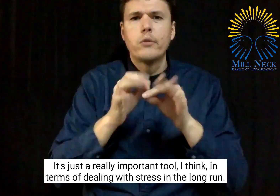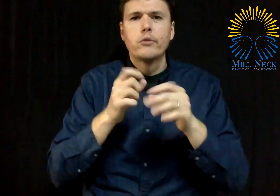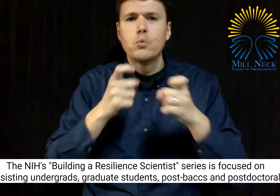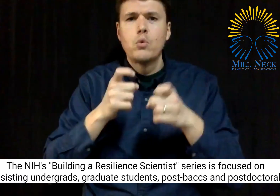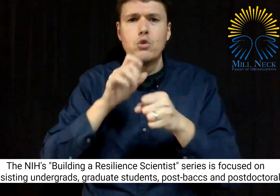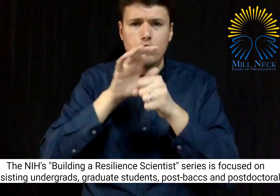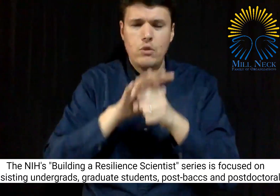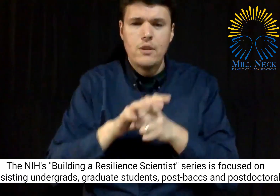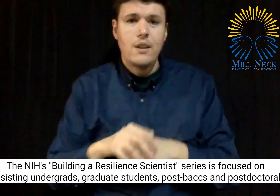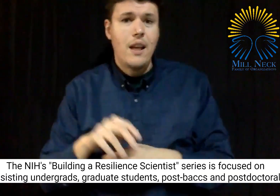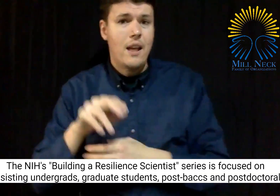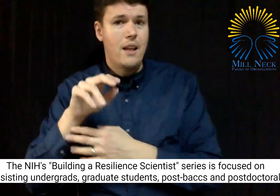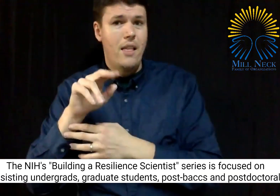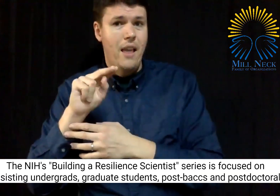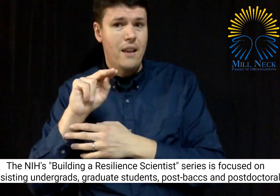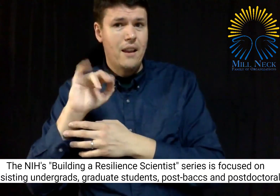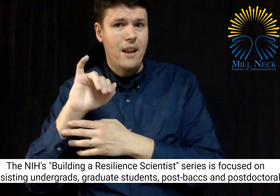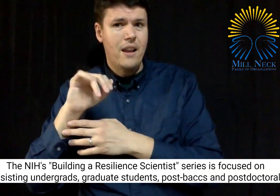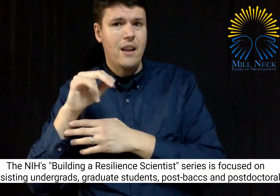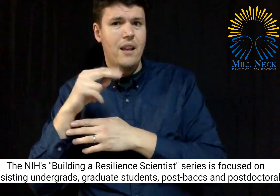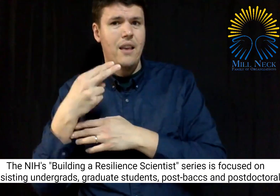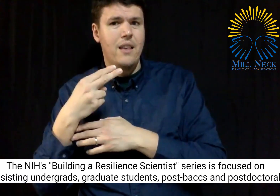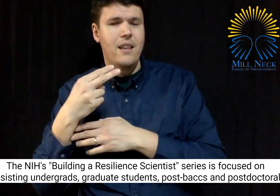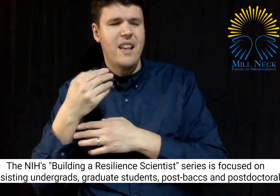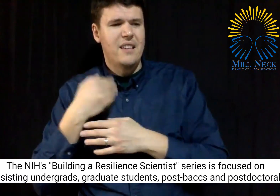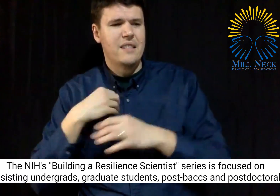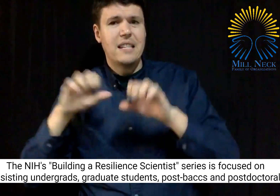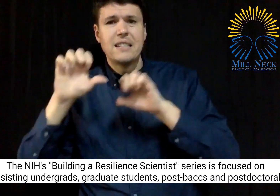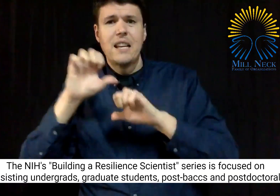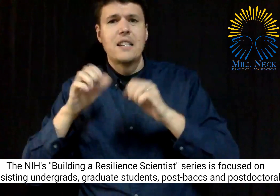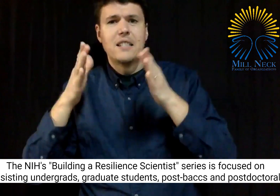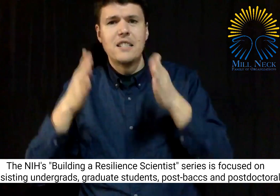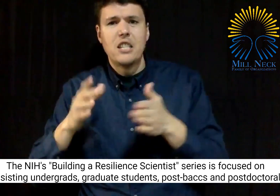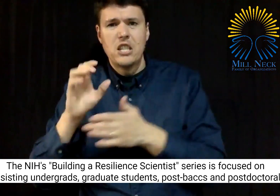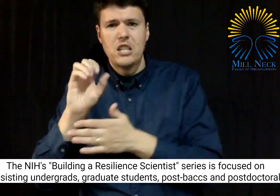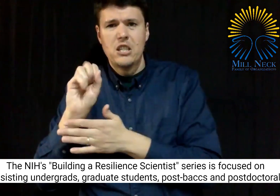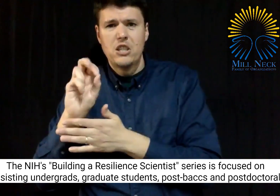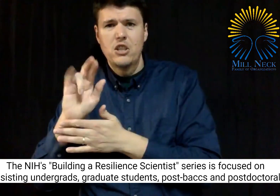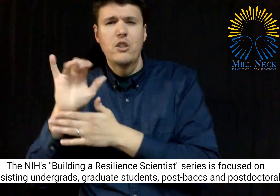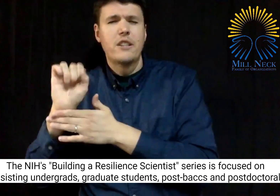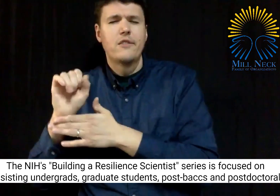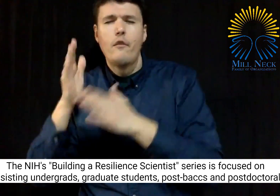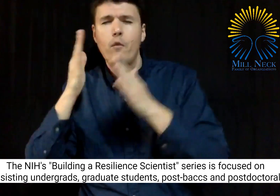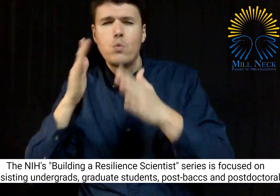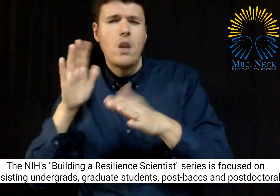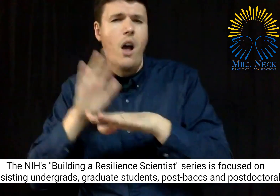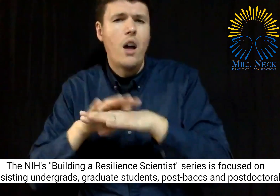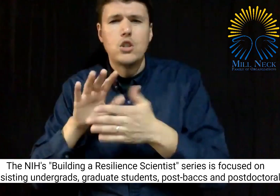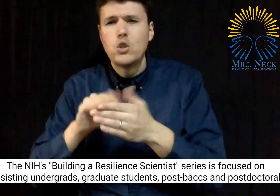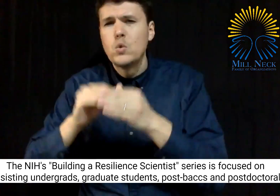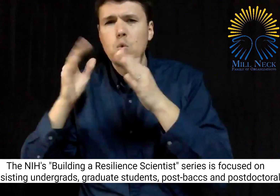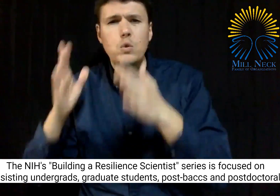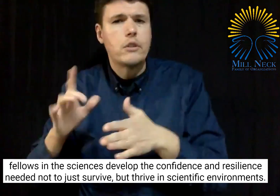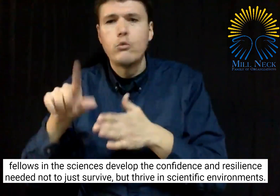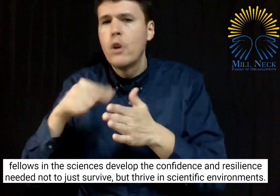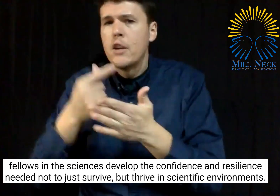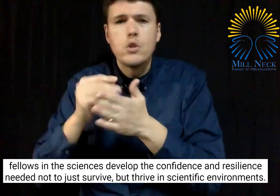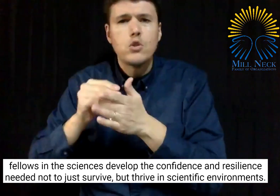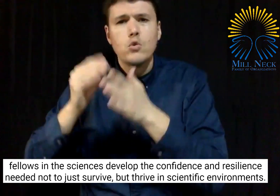The NIH's Building a Resilient Scientist series is focused on assisting undergrads, graduate students, postdocs, and postdoctoral fellows in the